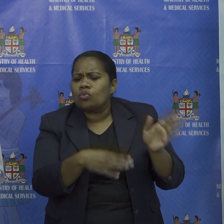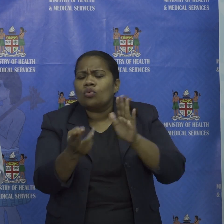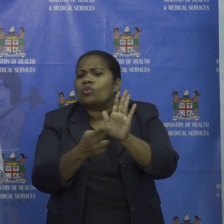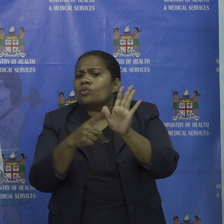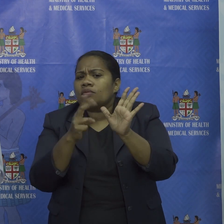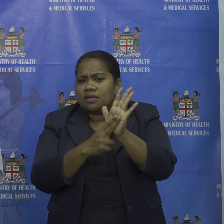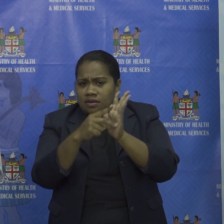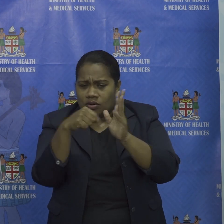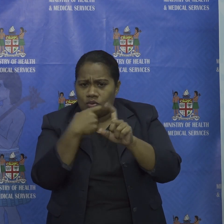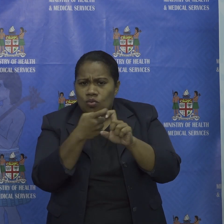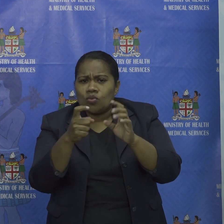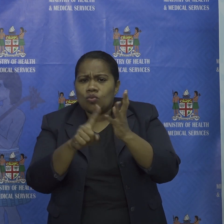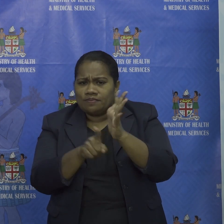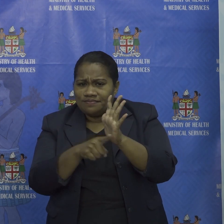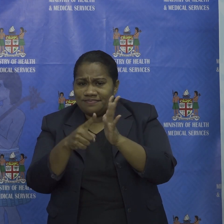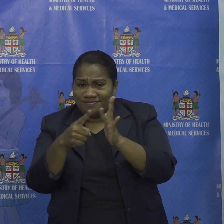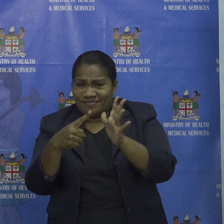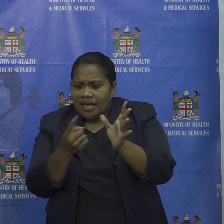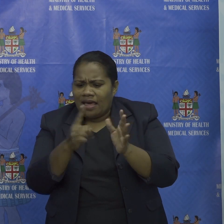no unauthorized movement across the borders.